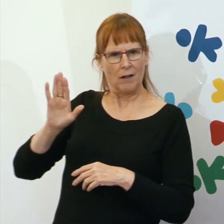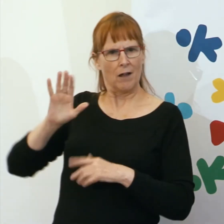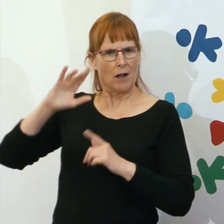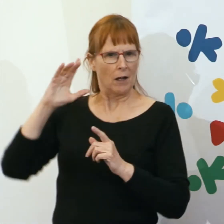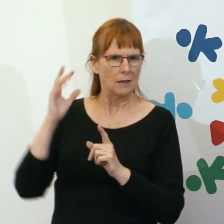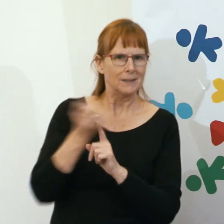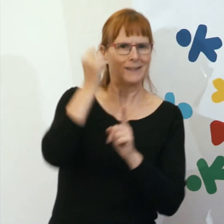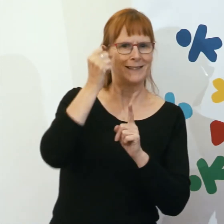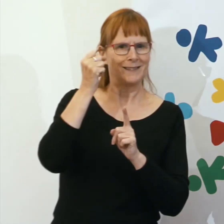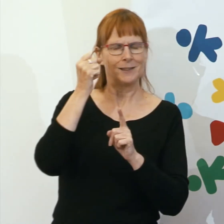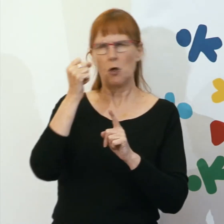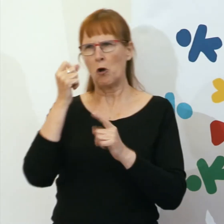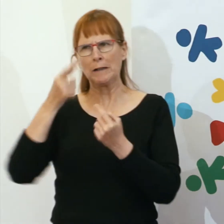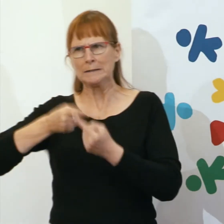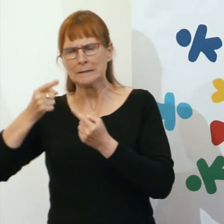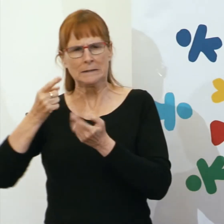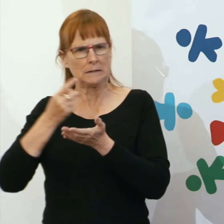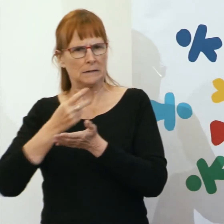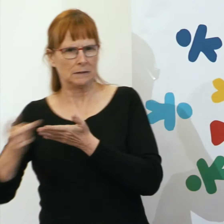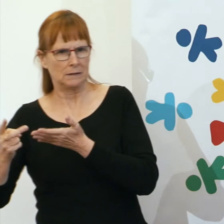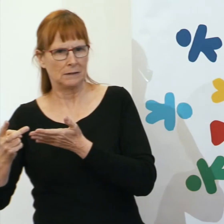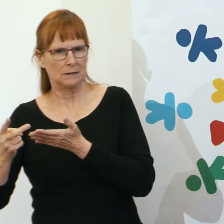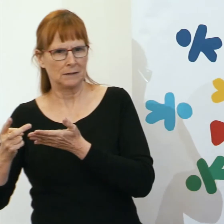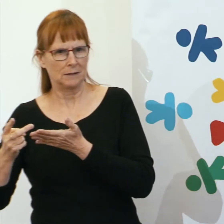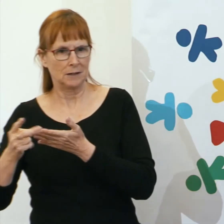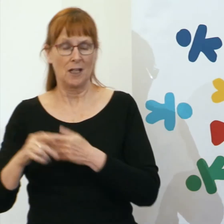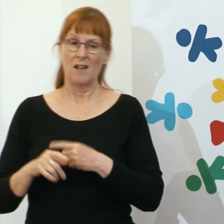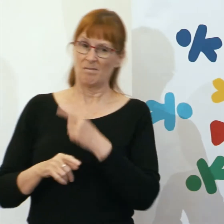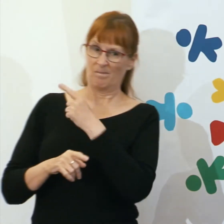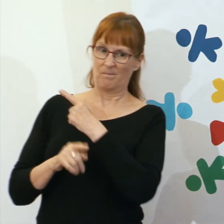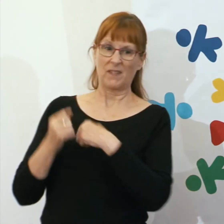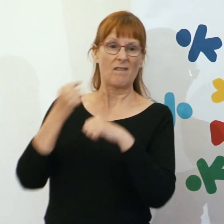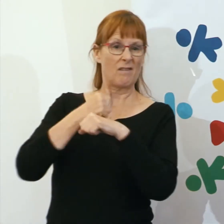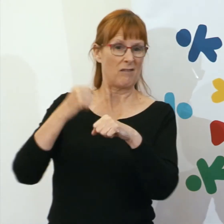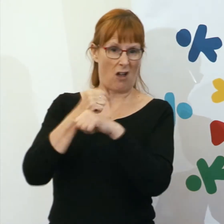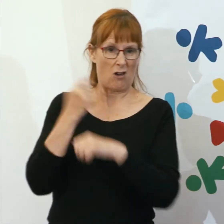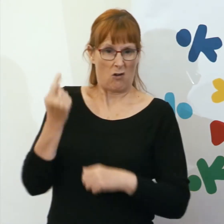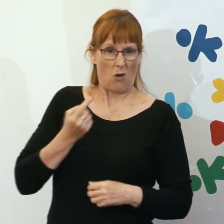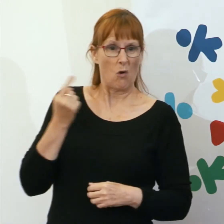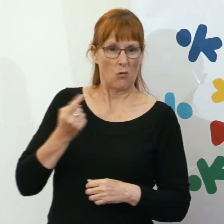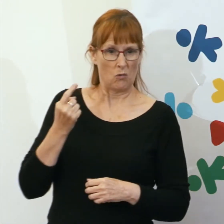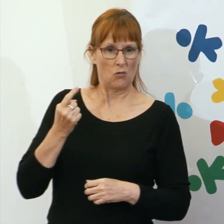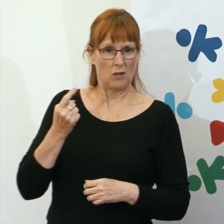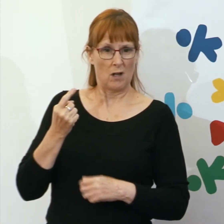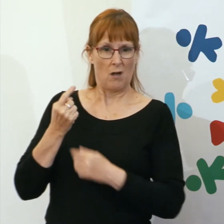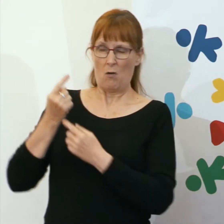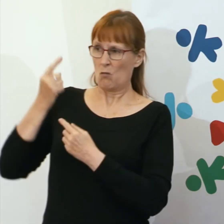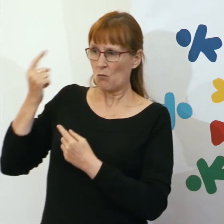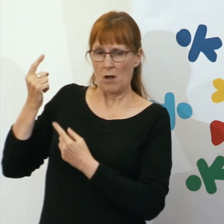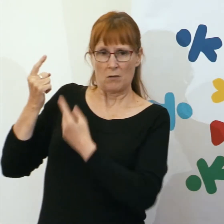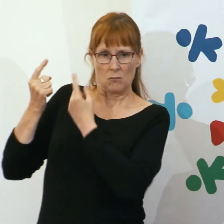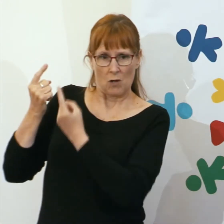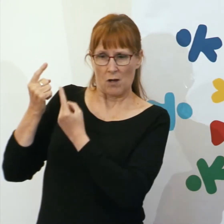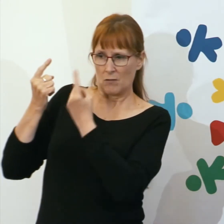their successes. They fought alone, and that solitude makes us all